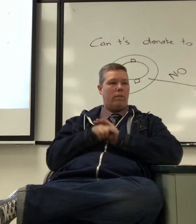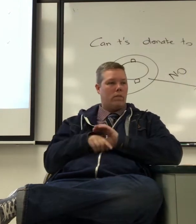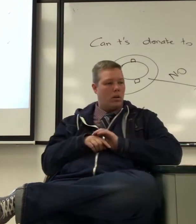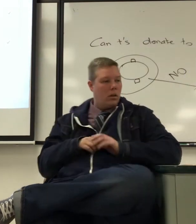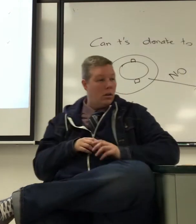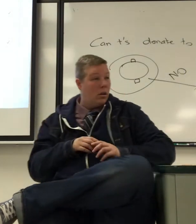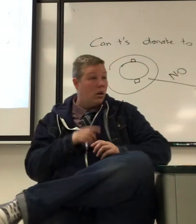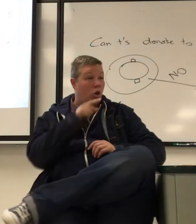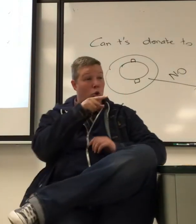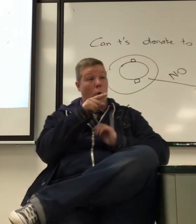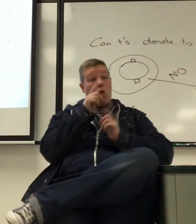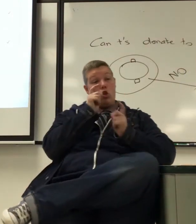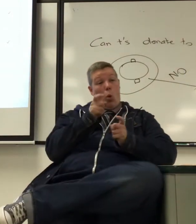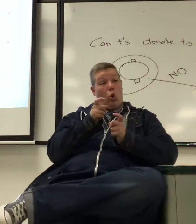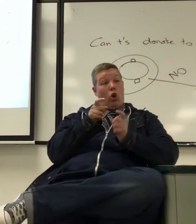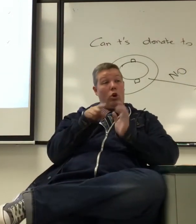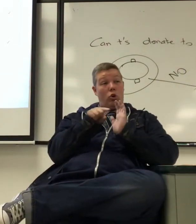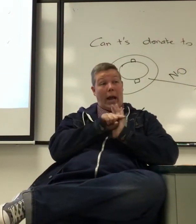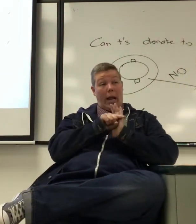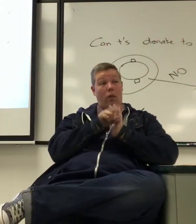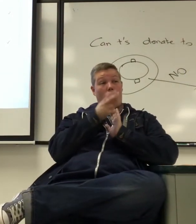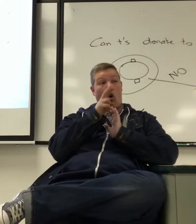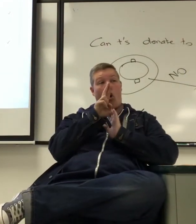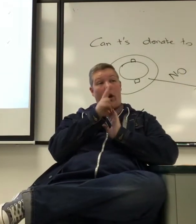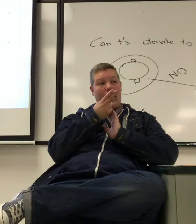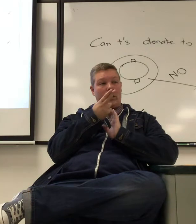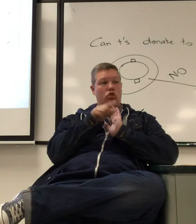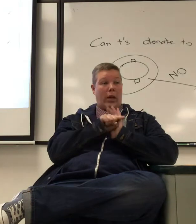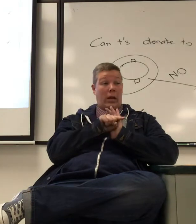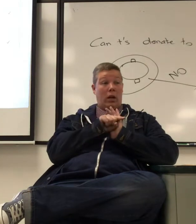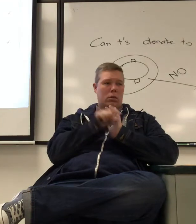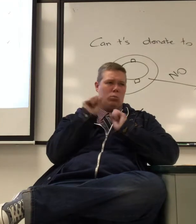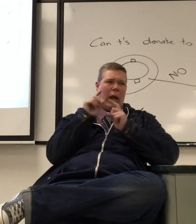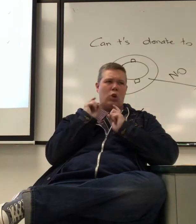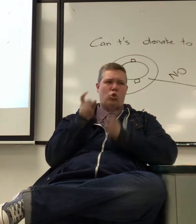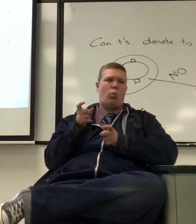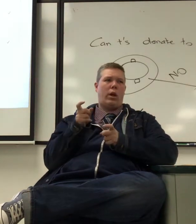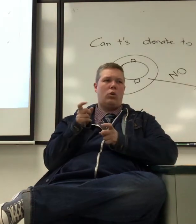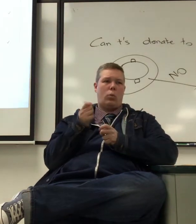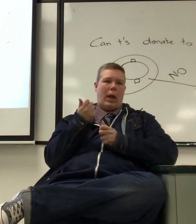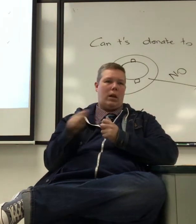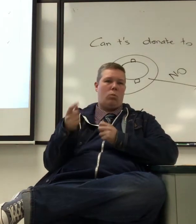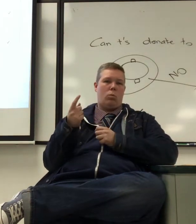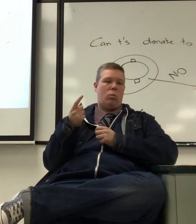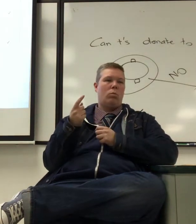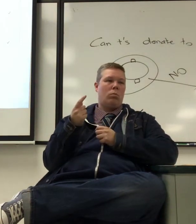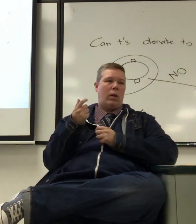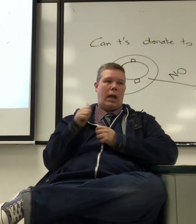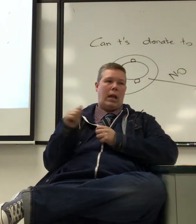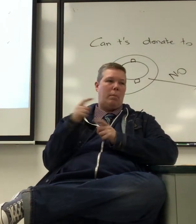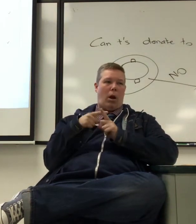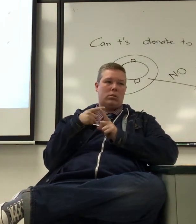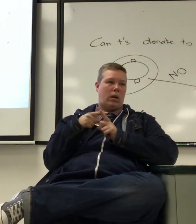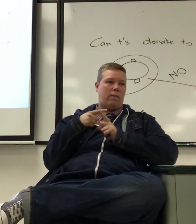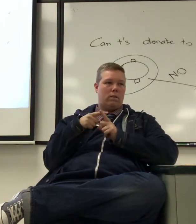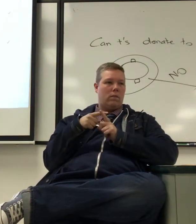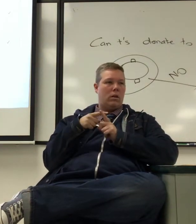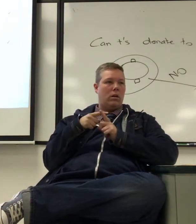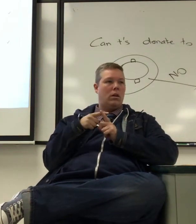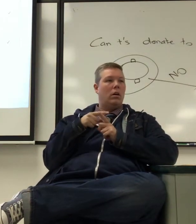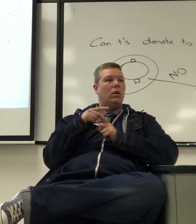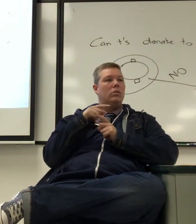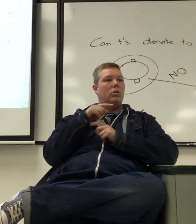If you're the donor, if you're Rh negative, you don't have that antigen. So why is it okay to donate